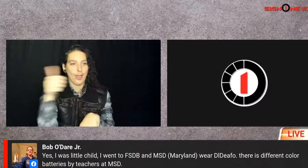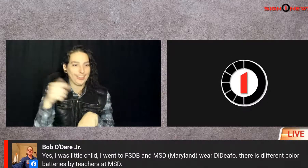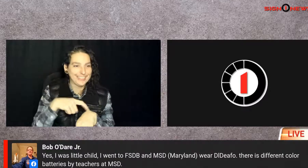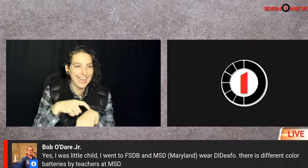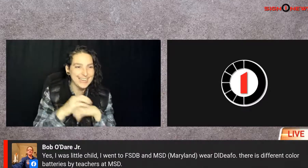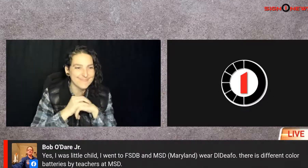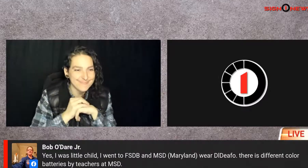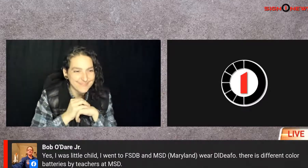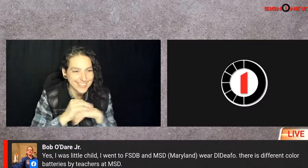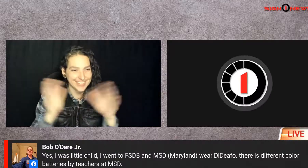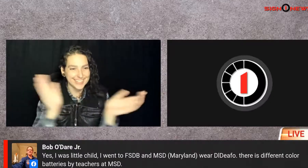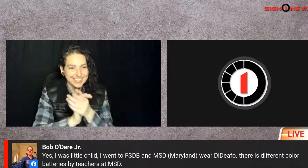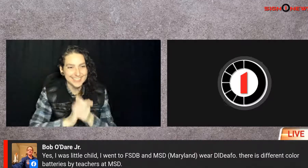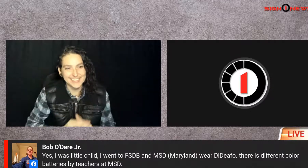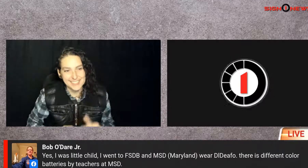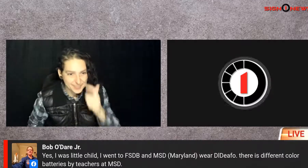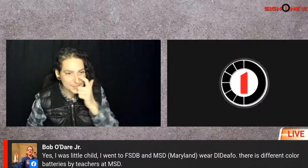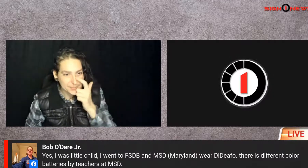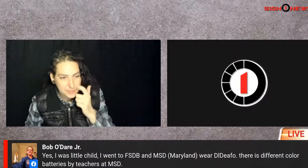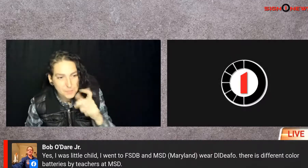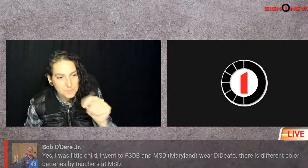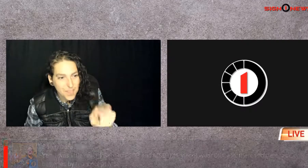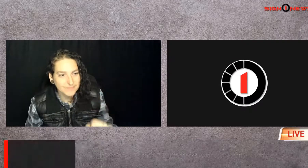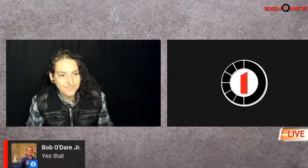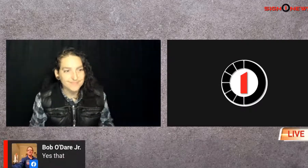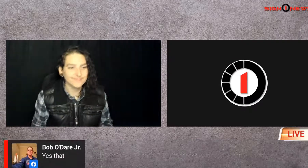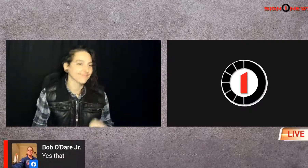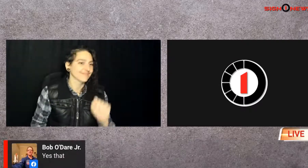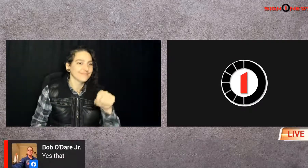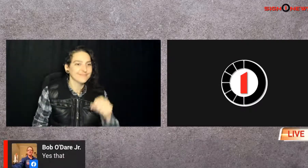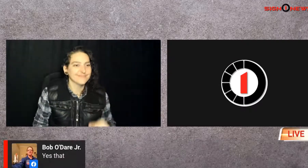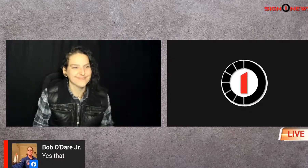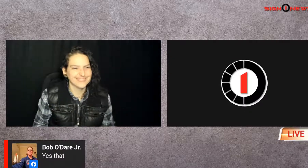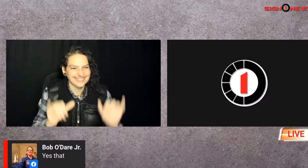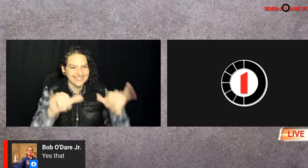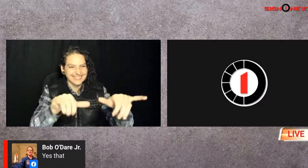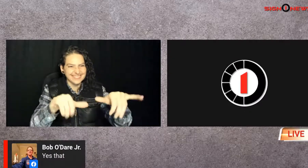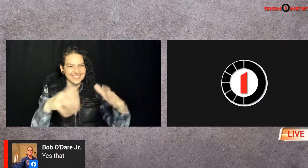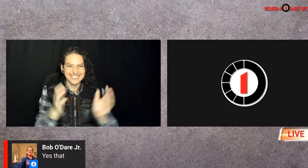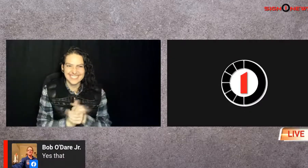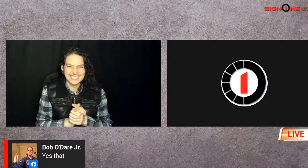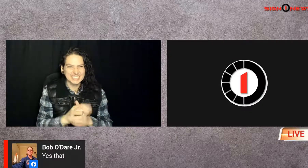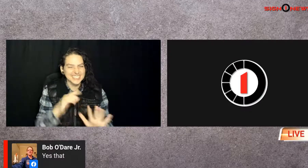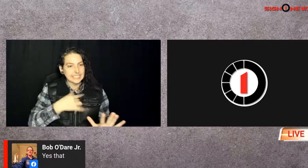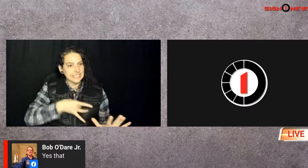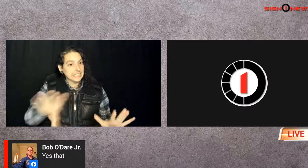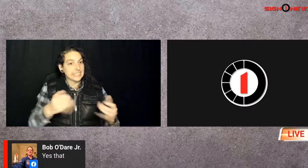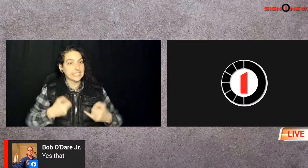FM, but that's for another time.